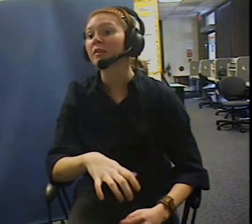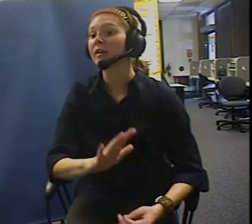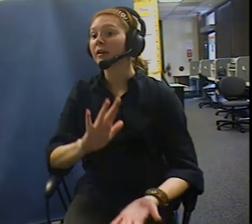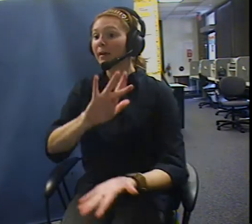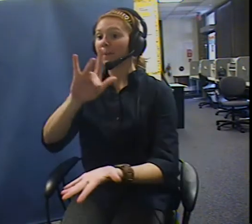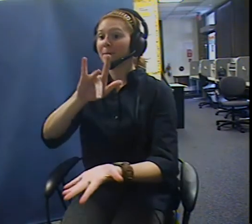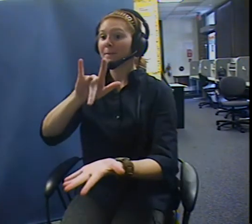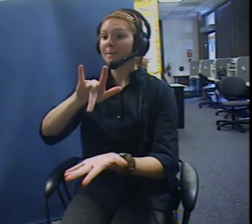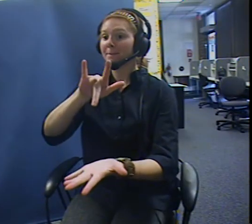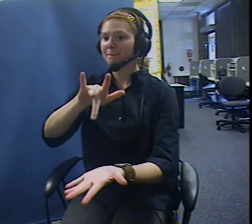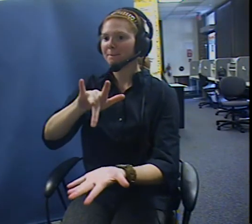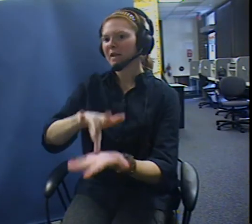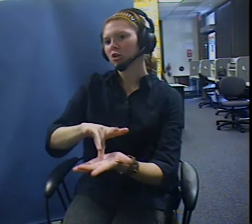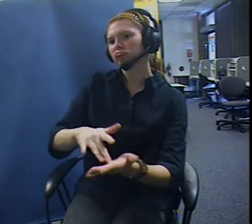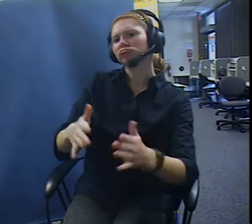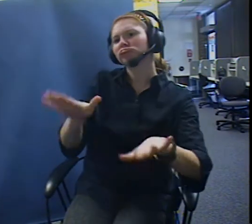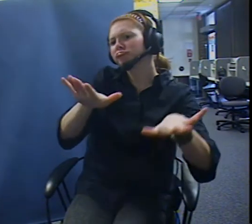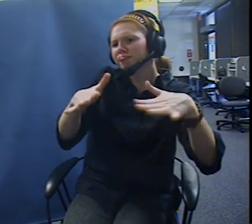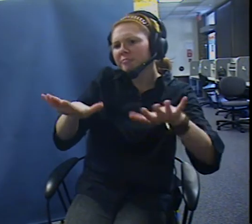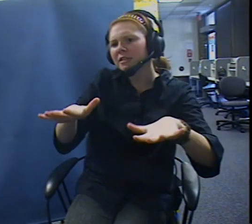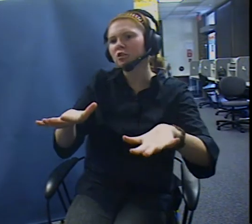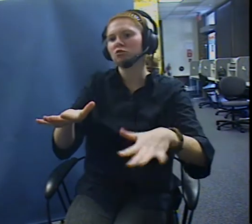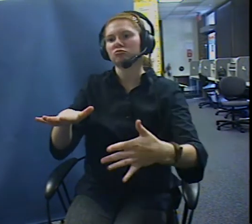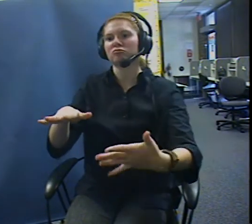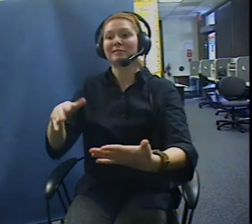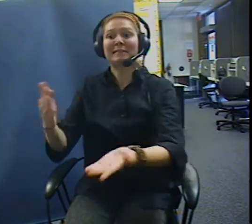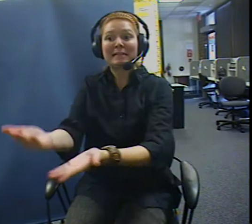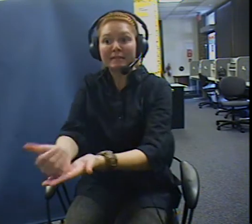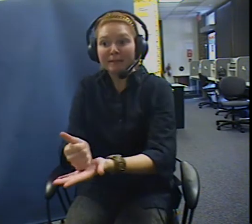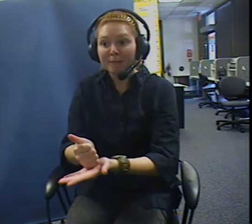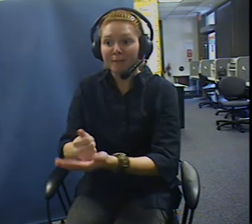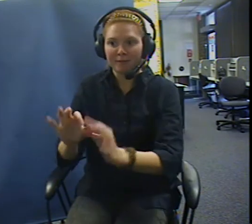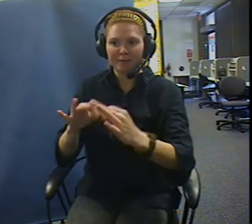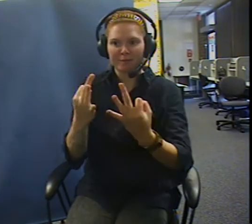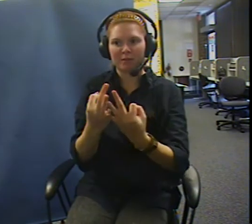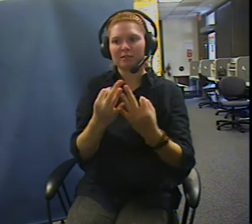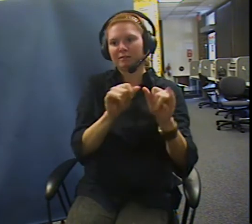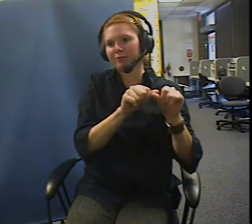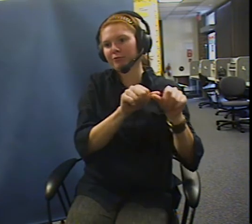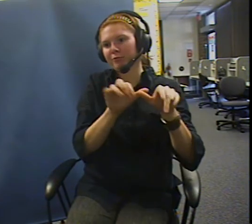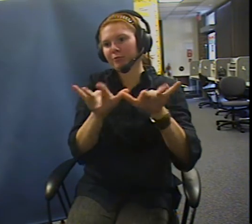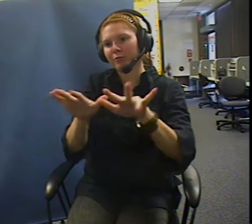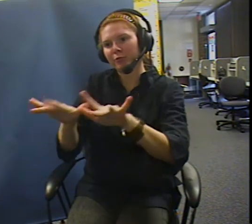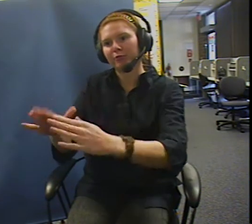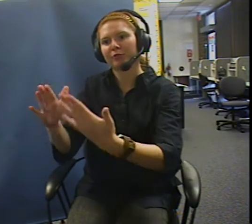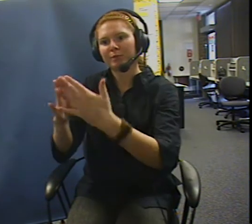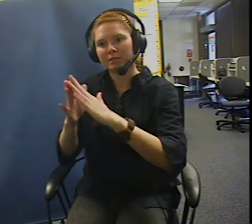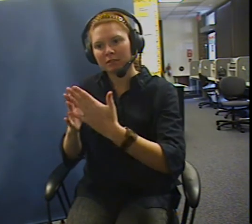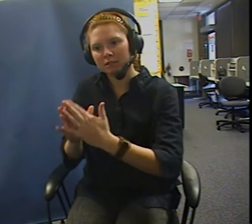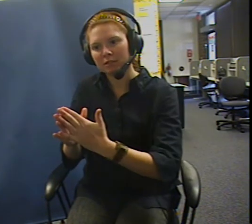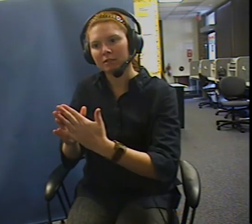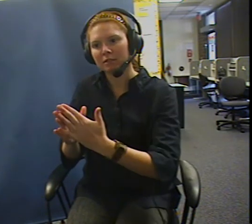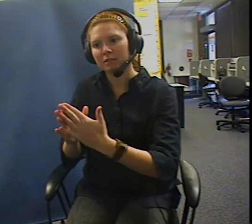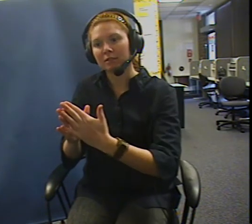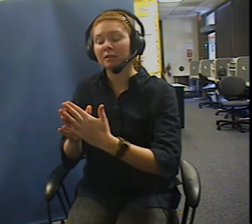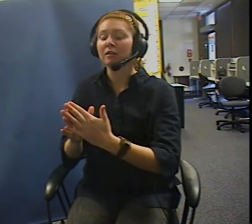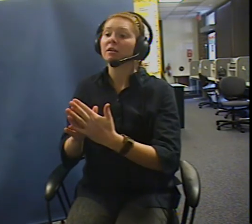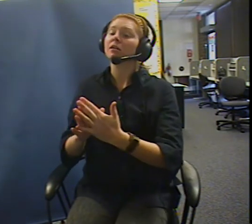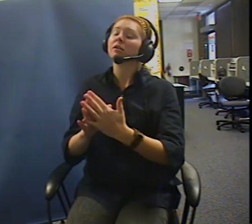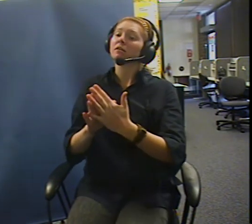out. For example, 16% of central city residents fall into the poverty category, while only